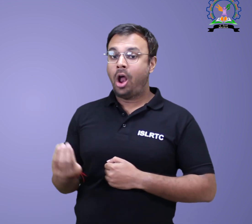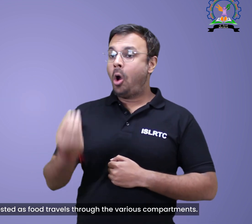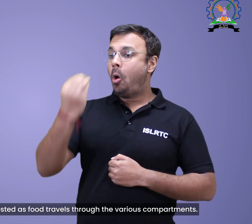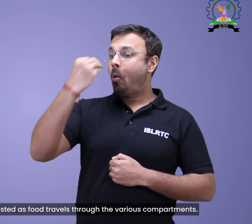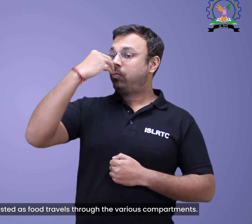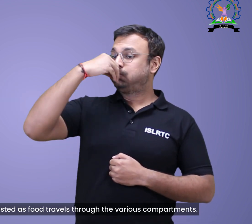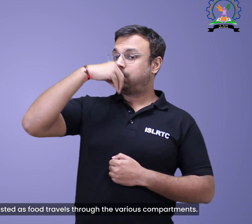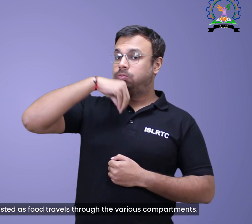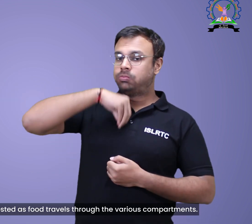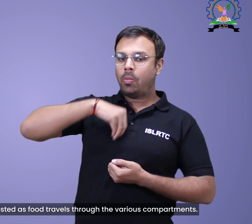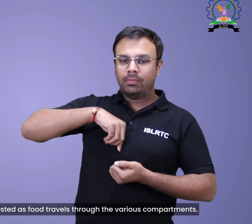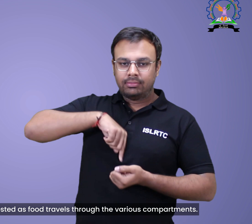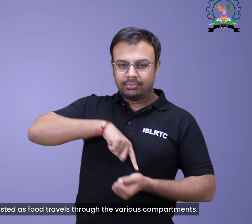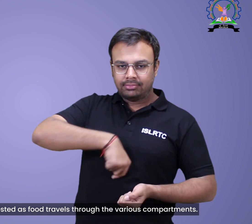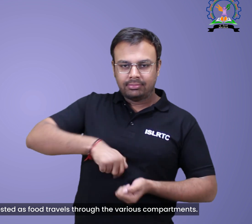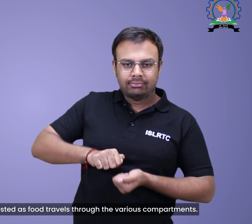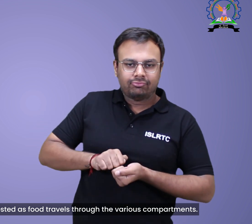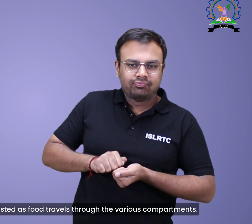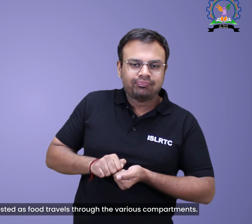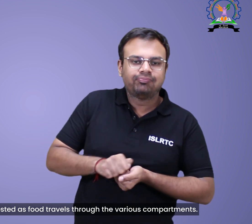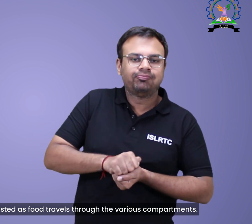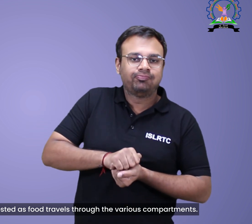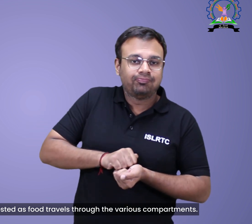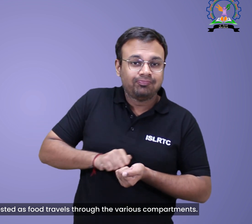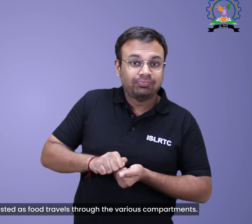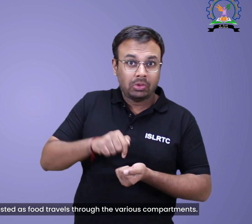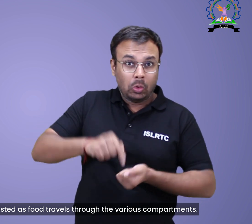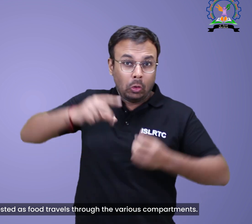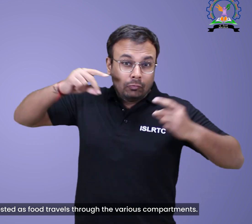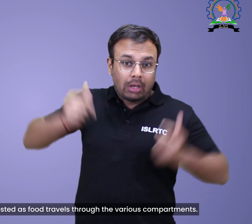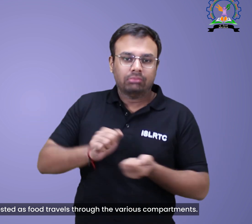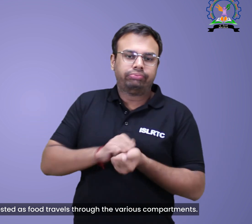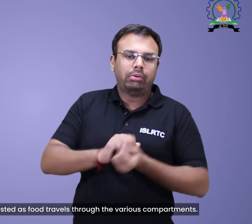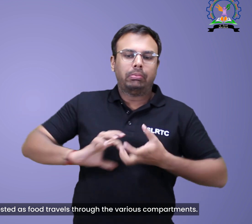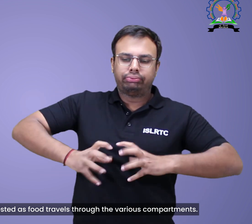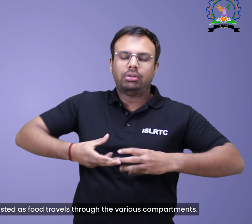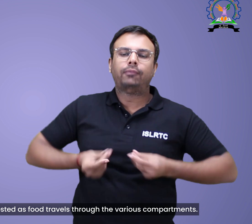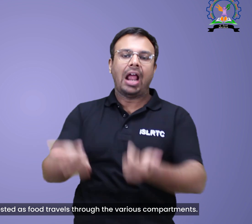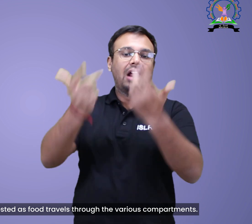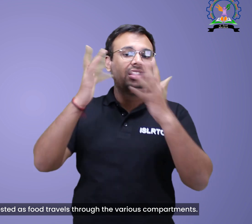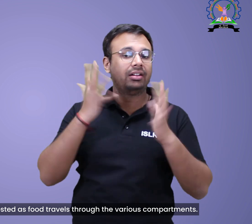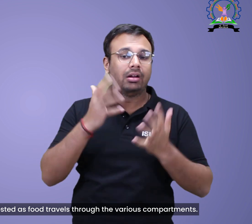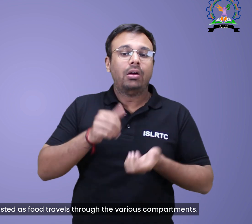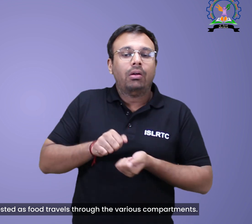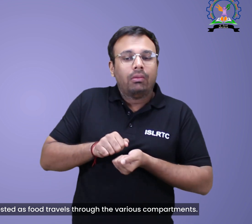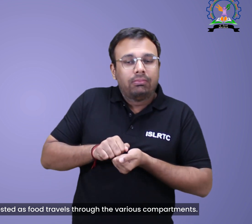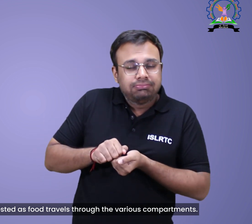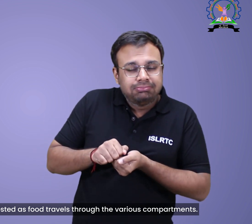The food components slowly get digested as food travels through the various compartments.